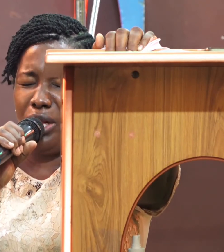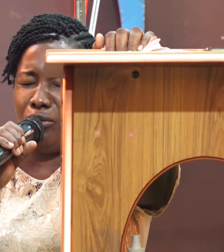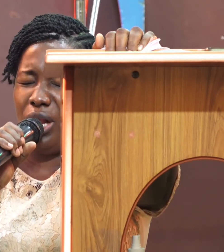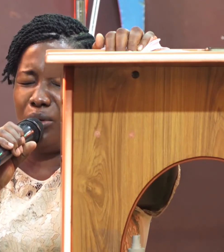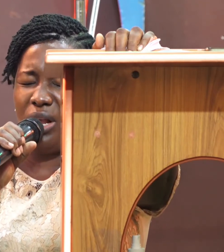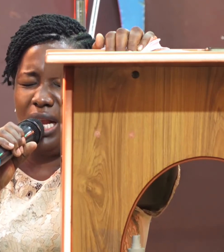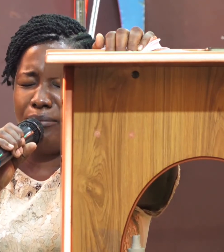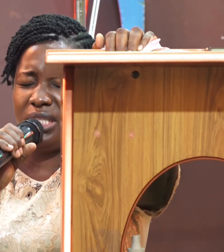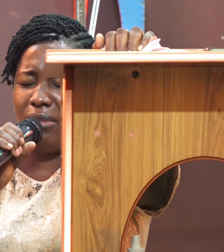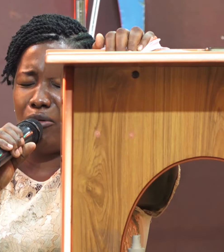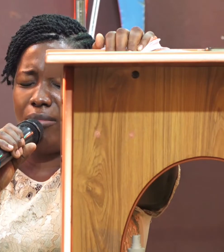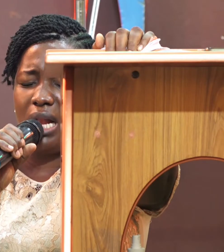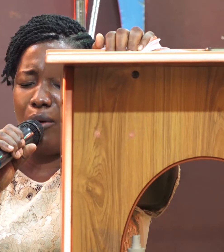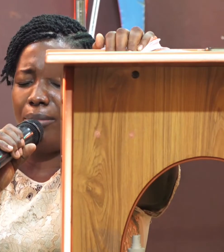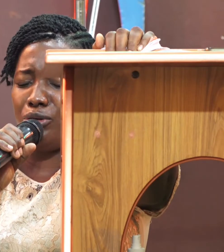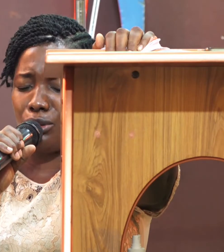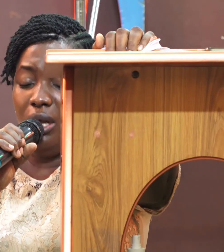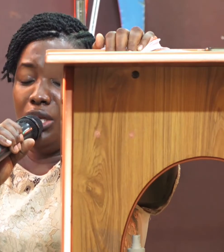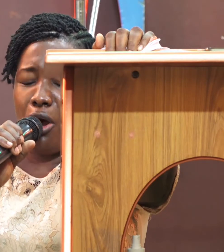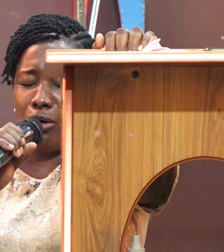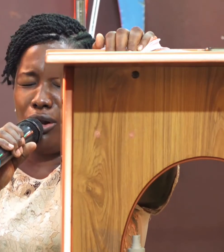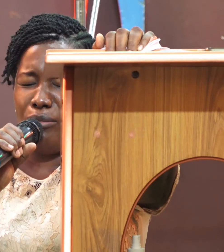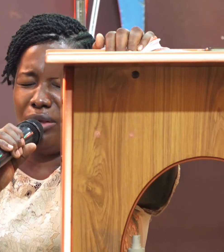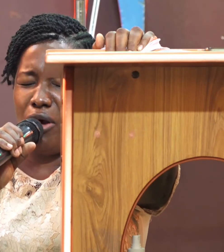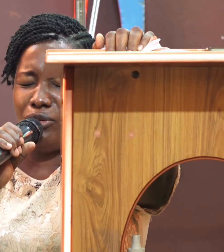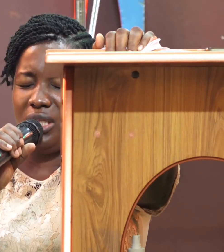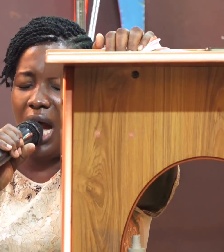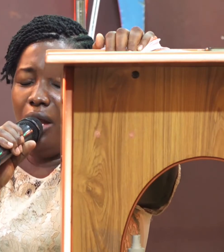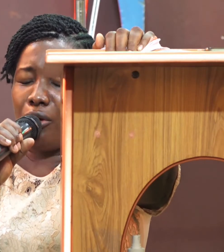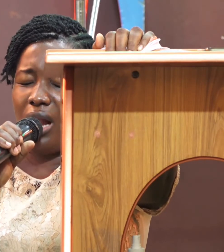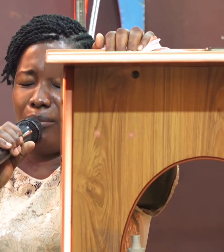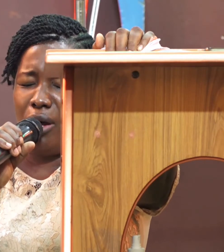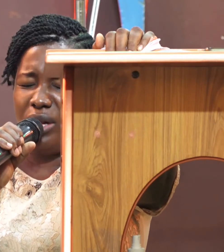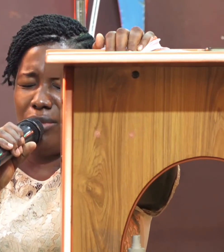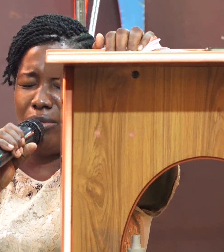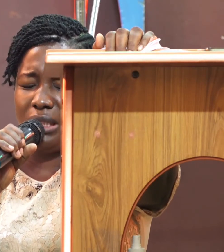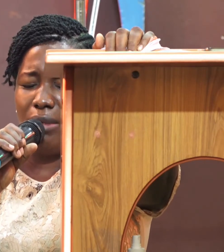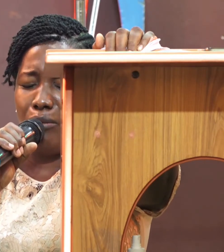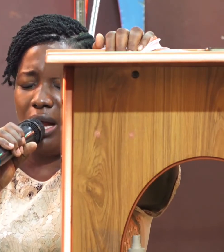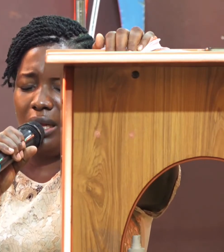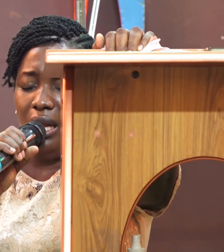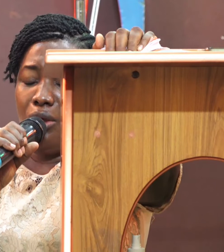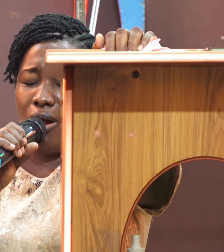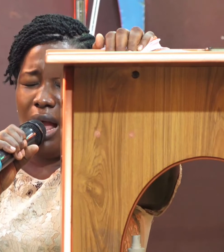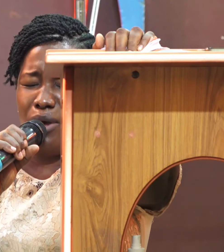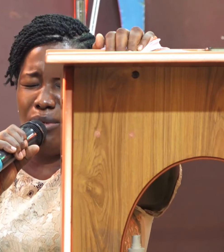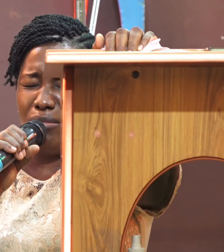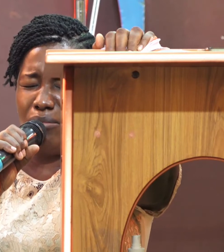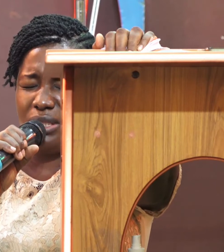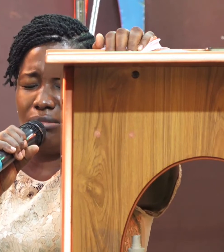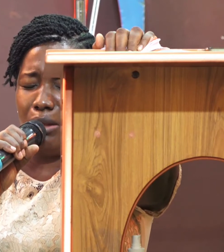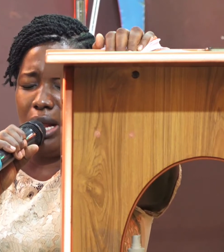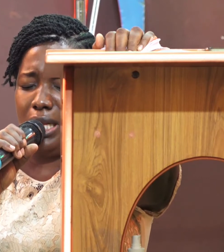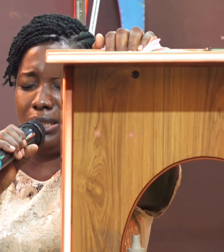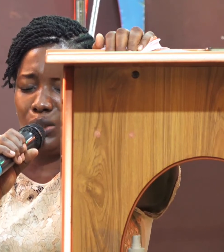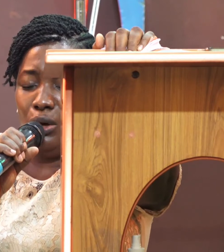mu mubiri guno ne gugenda mu mutima gw'omwana w'omuntu n'okola omulimu omujja kolamu omulimu mu mutima gwange kolamu omulimu